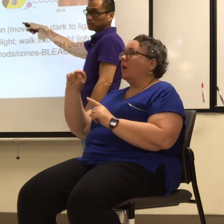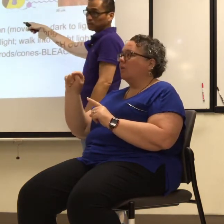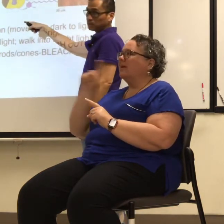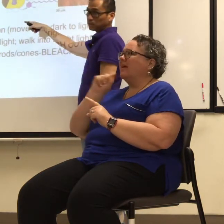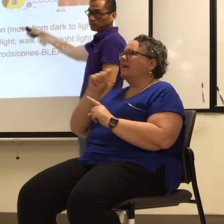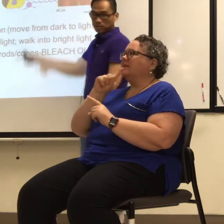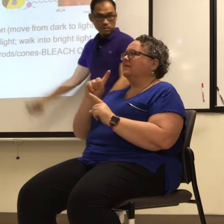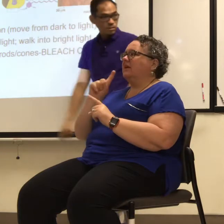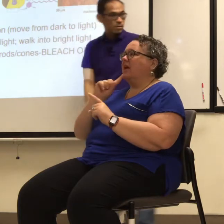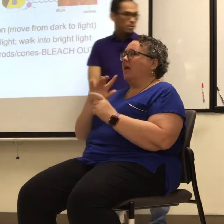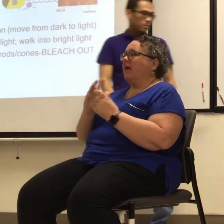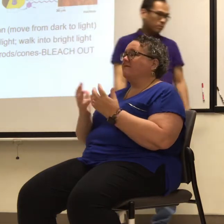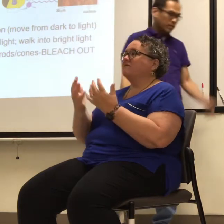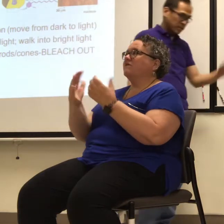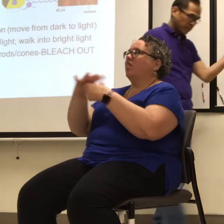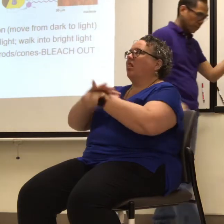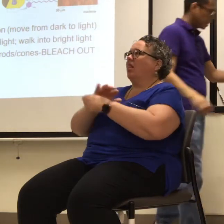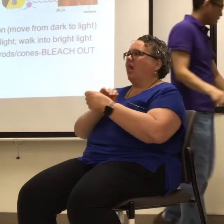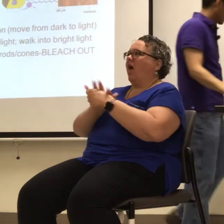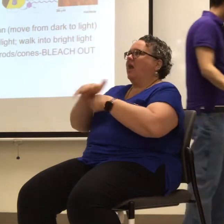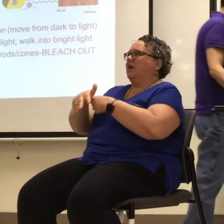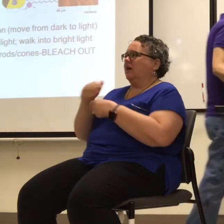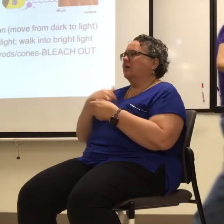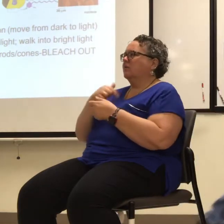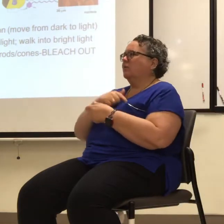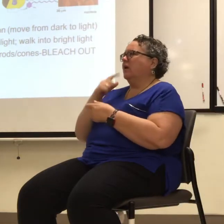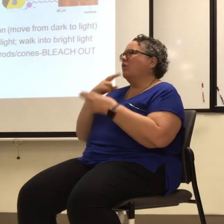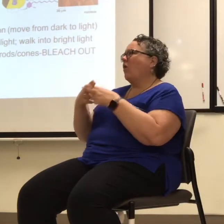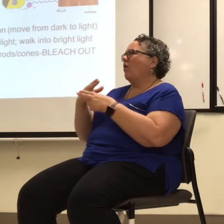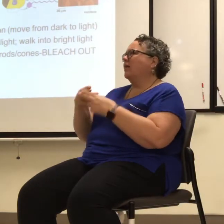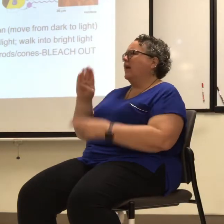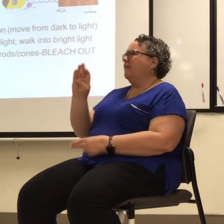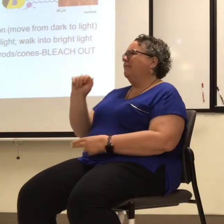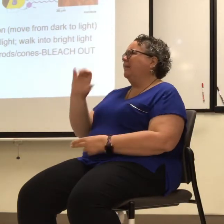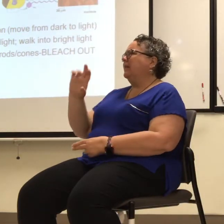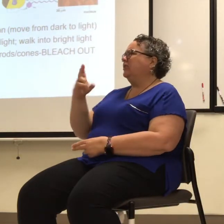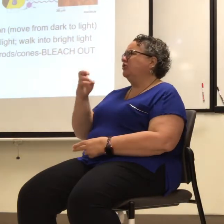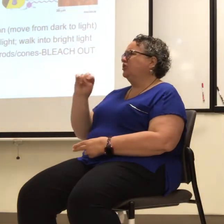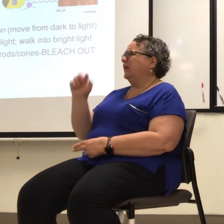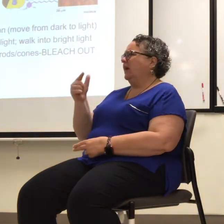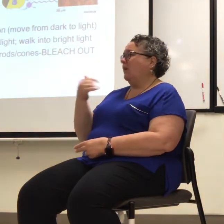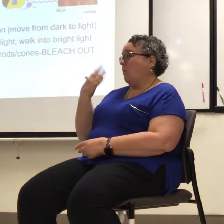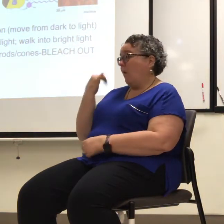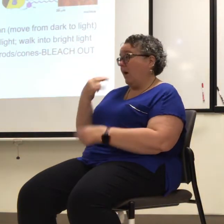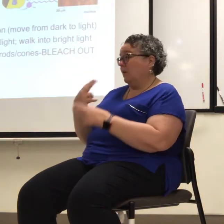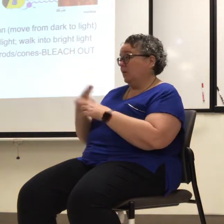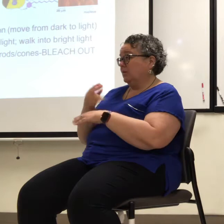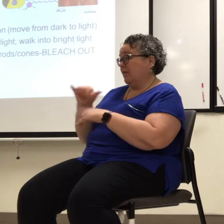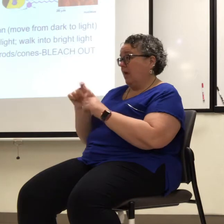opsin. When they say bleaching, I'm not sure why they use that term.